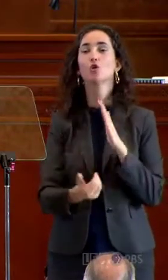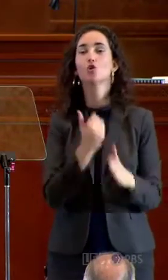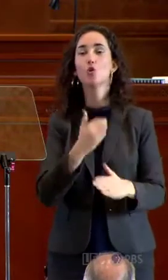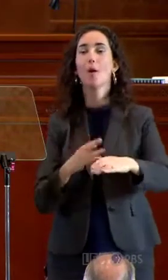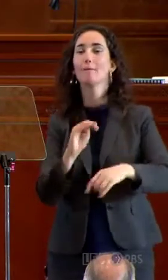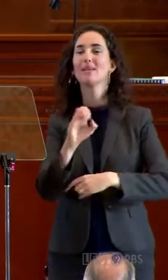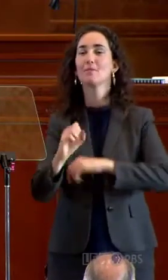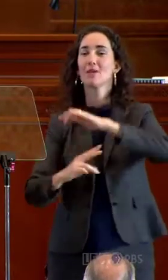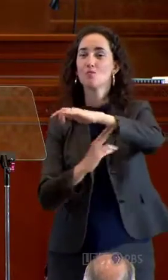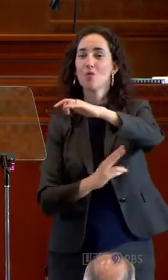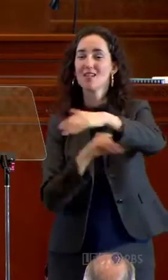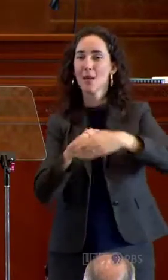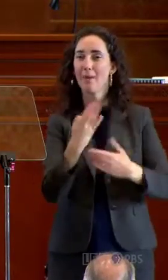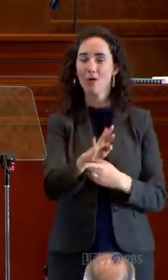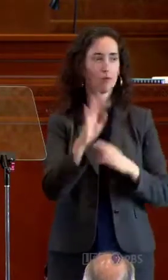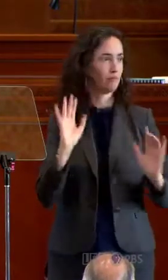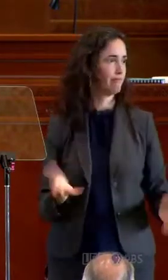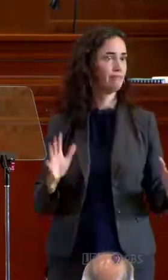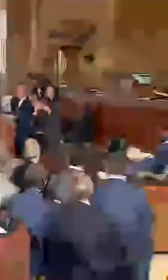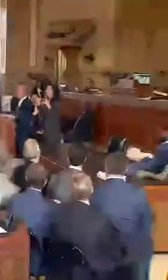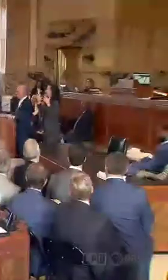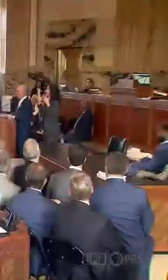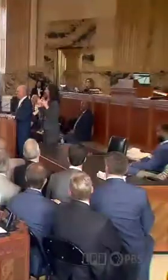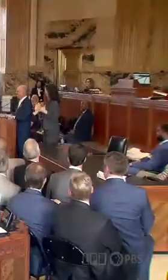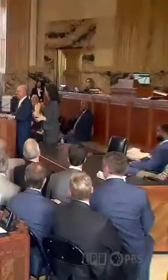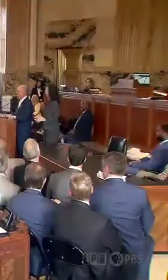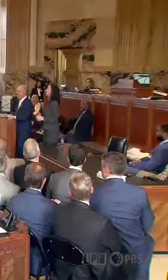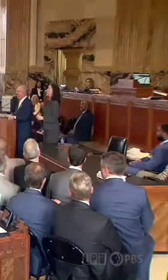Rouge, an additional, I'm glad you like that,